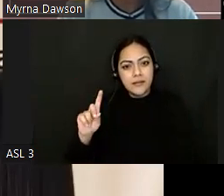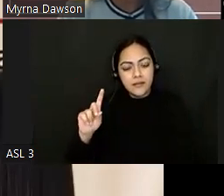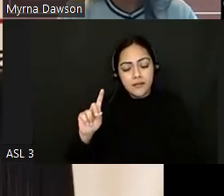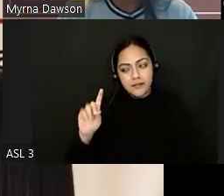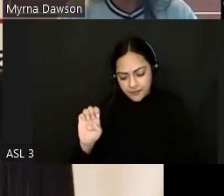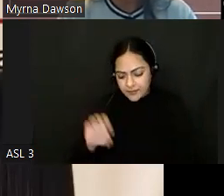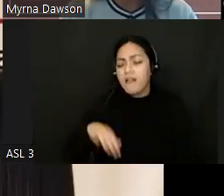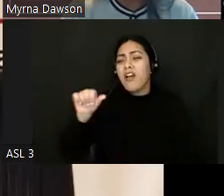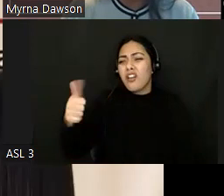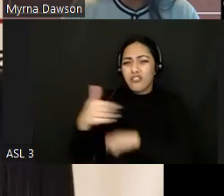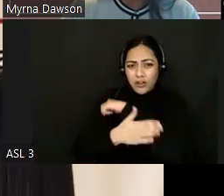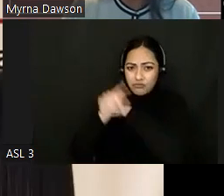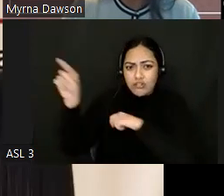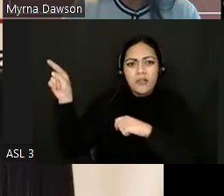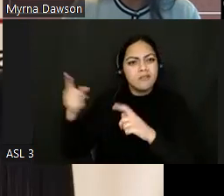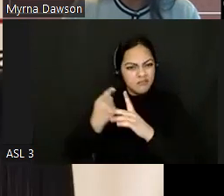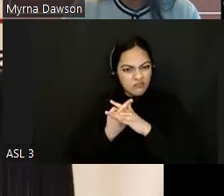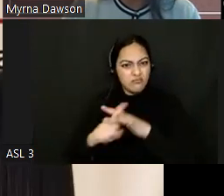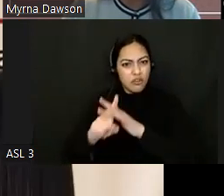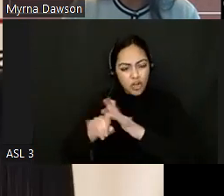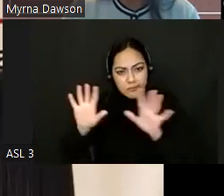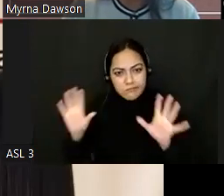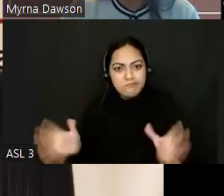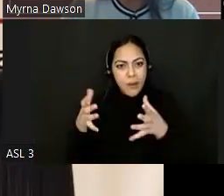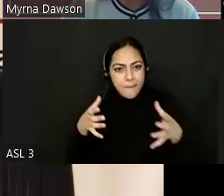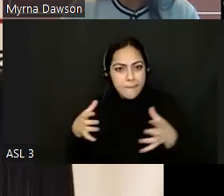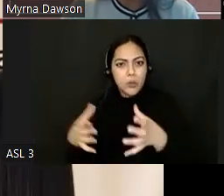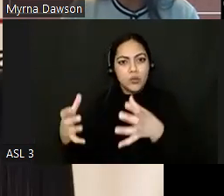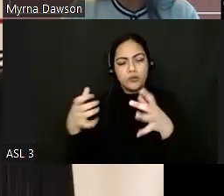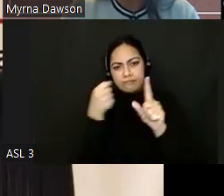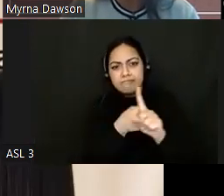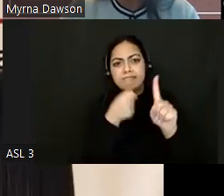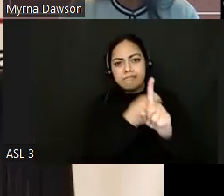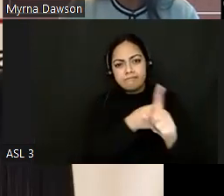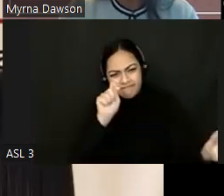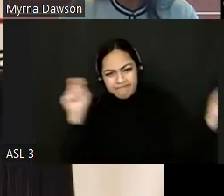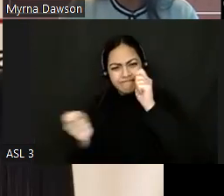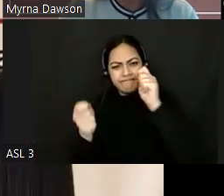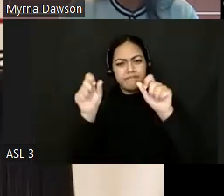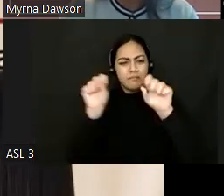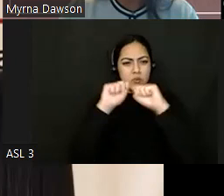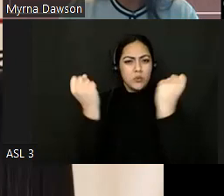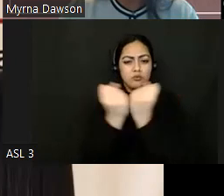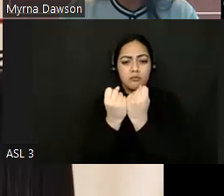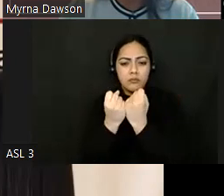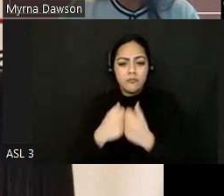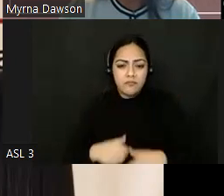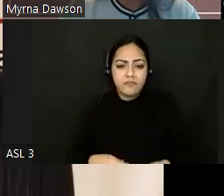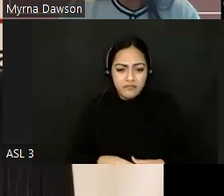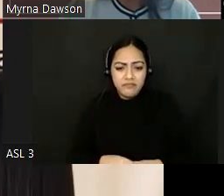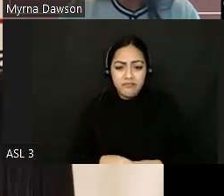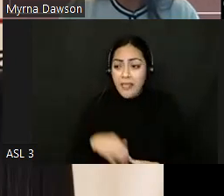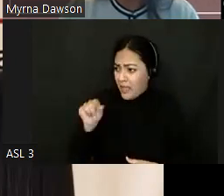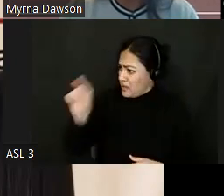effective social change movements. This is not the case in the global north, including Canada and the United States, but